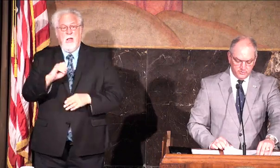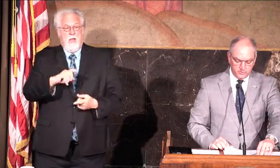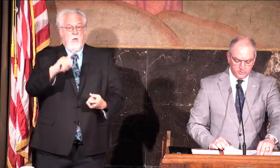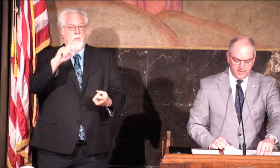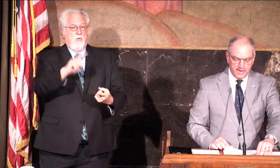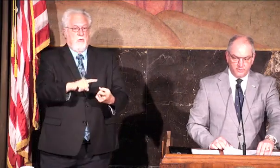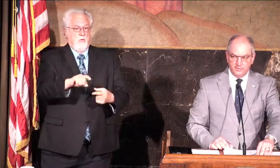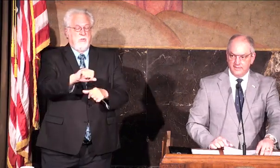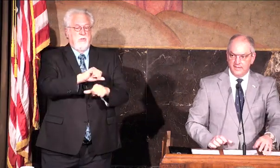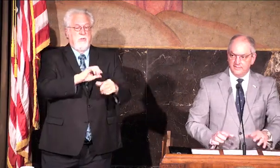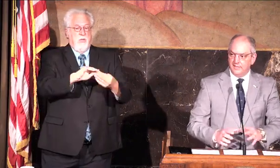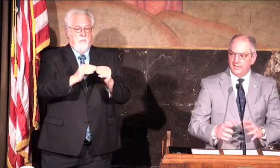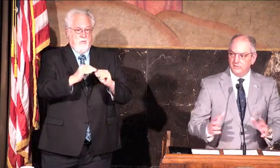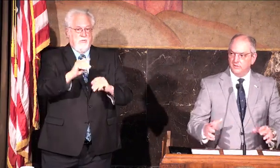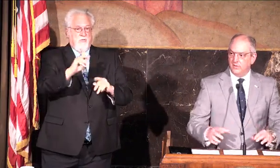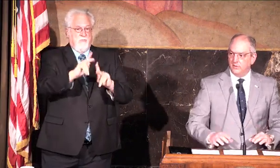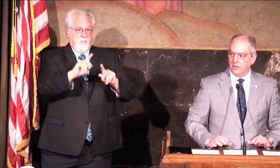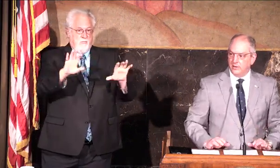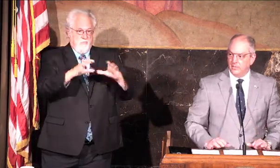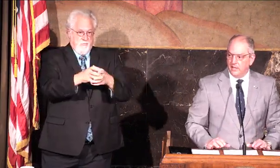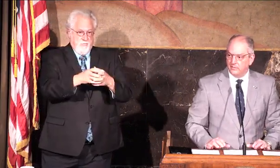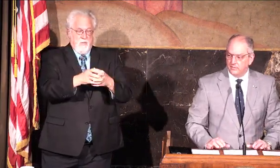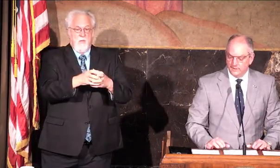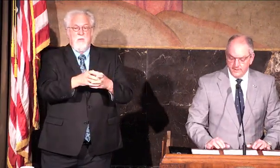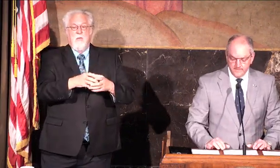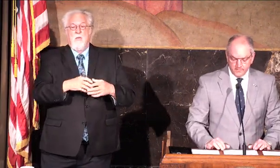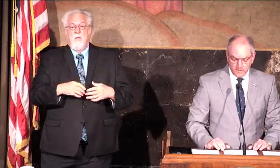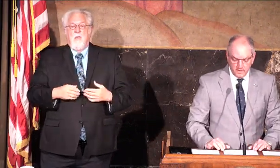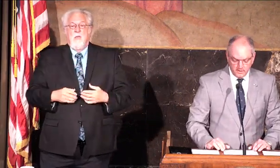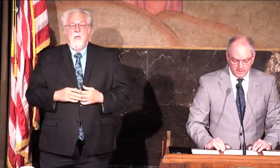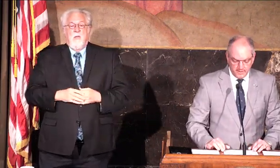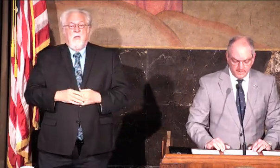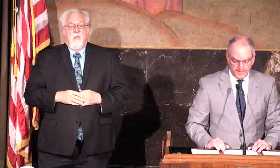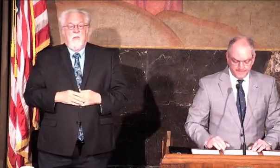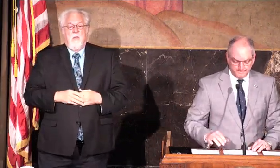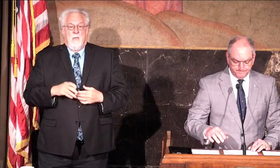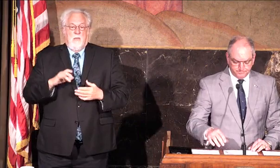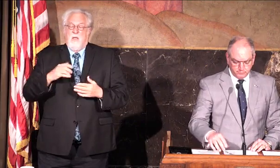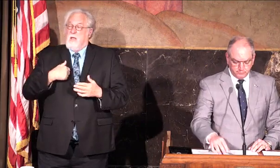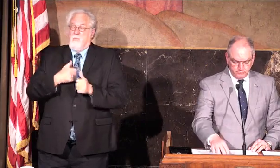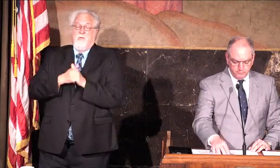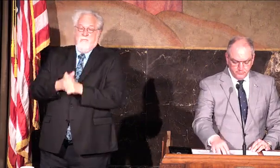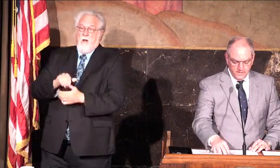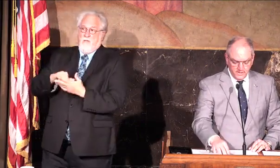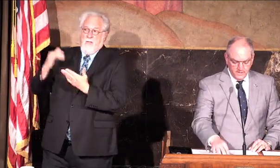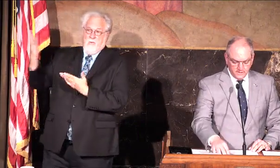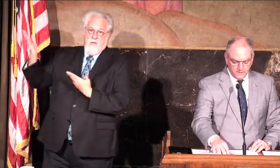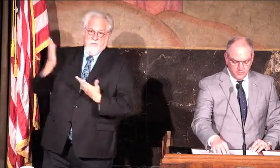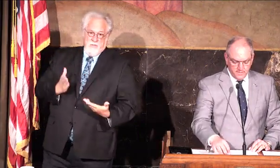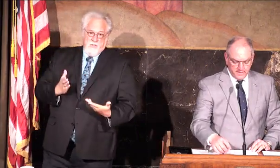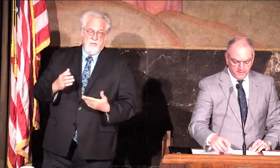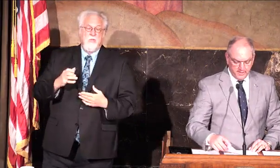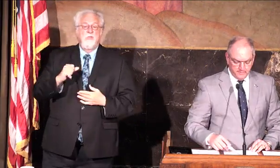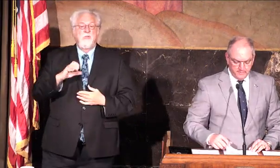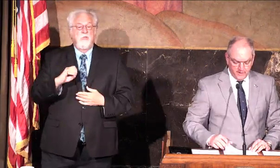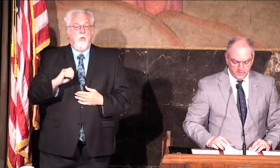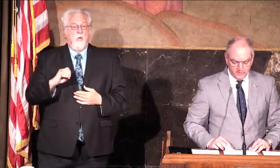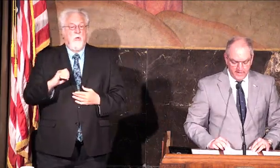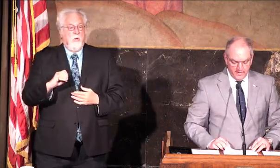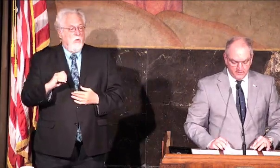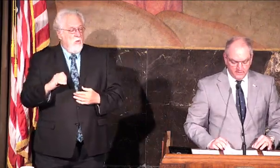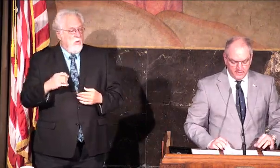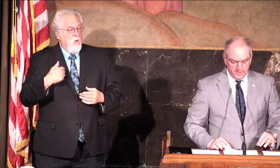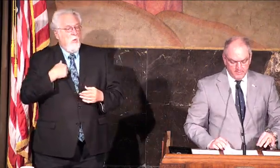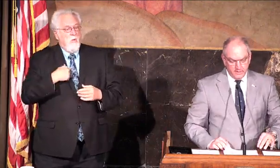reduced social gathering size, in addition to other recommendations that they had made. So we made early,